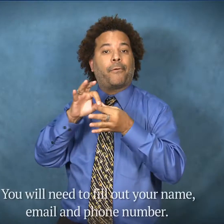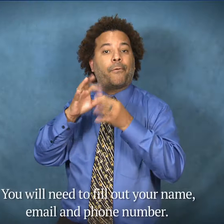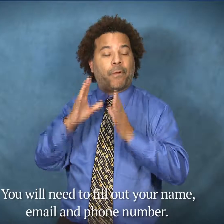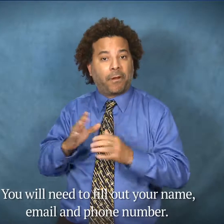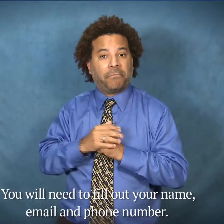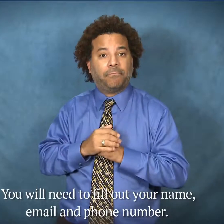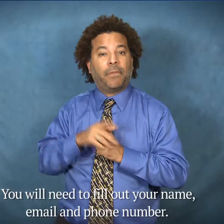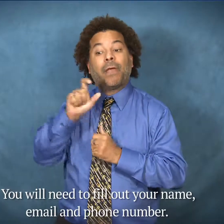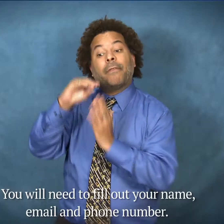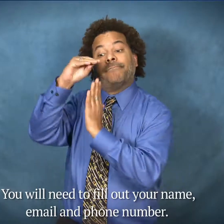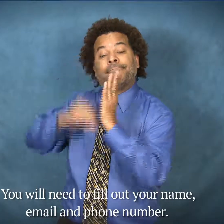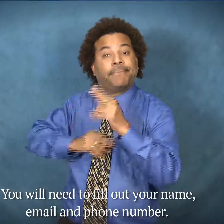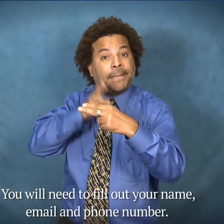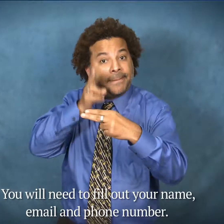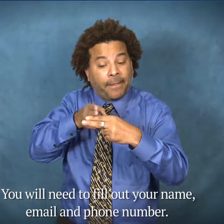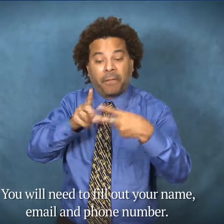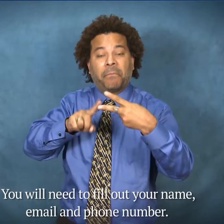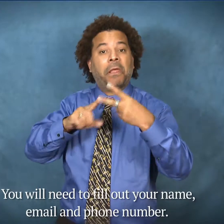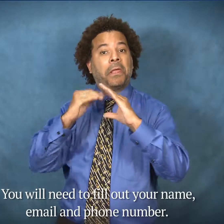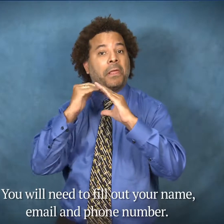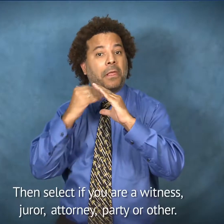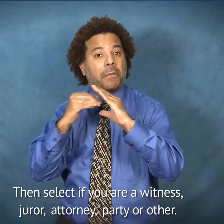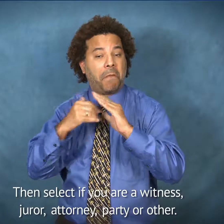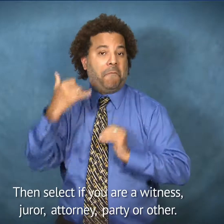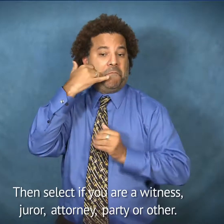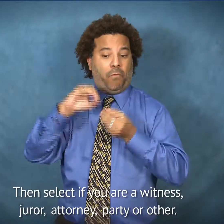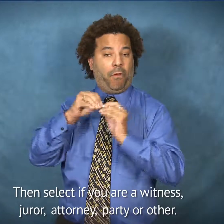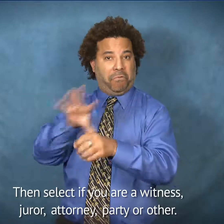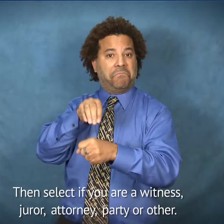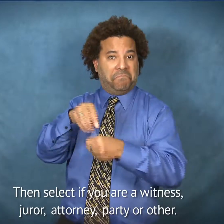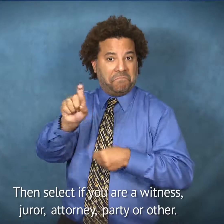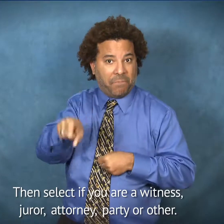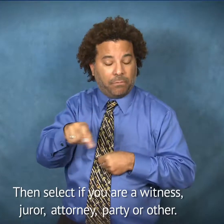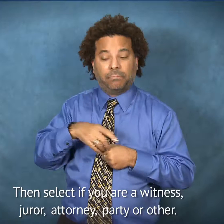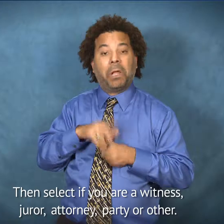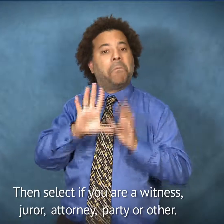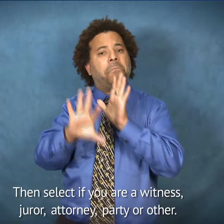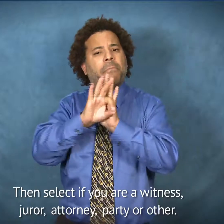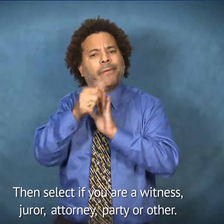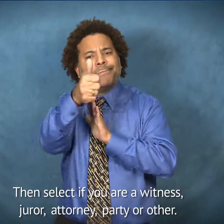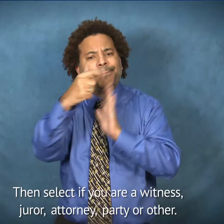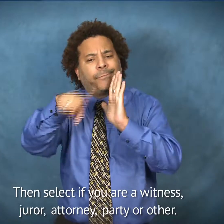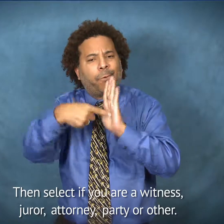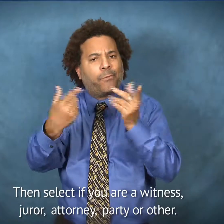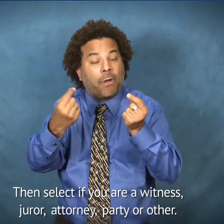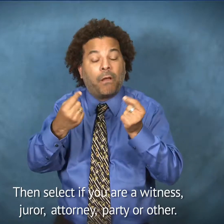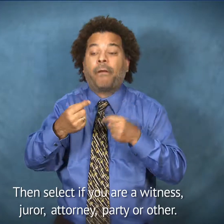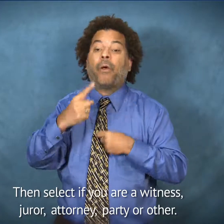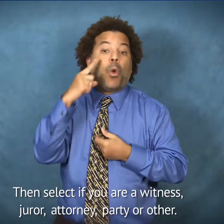need to fill out your name, email, and phone number. Then select if you are a witness, juror, attorney, party, or